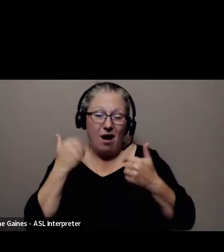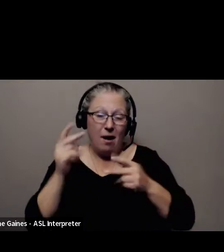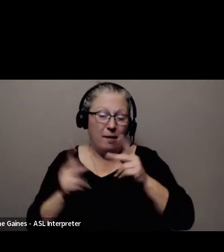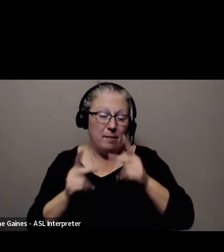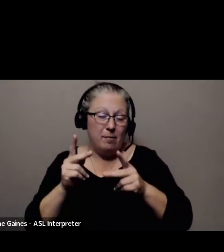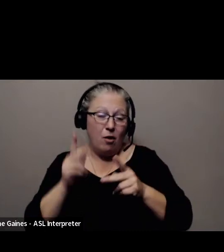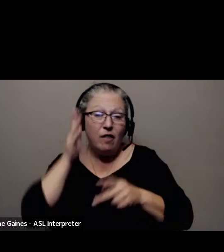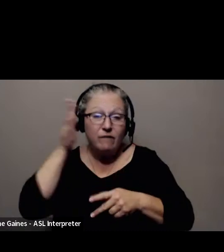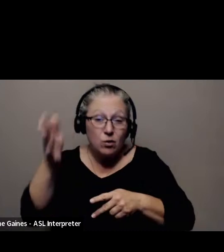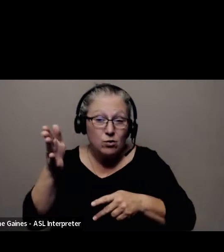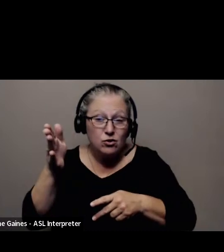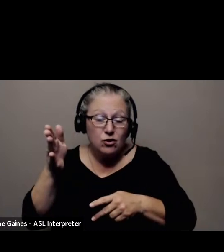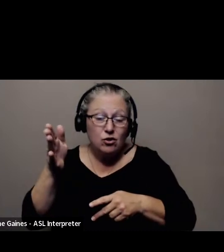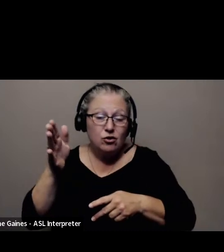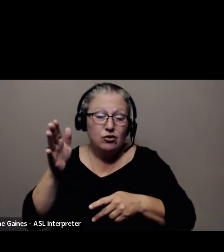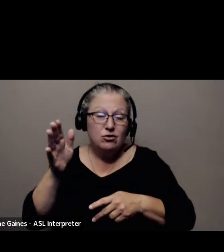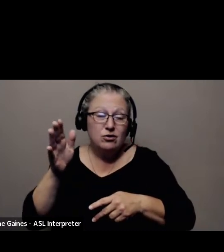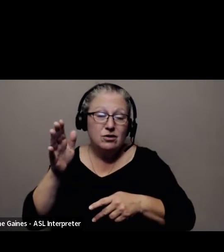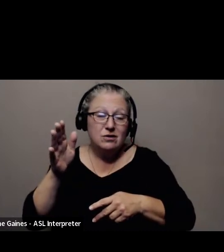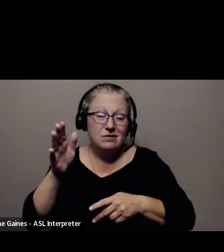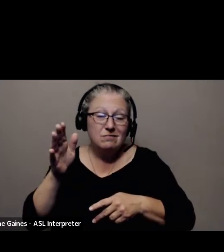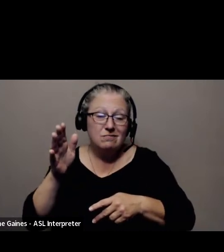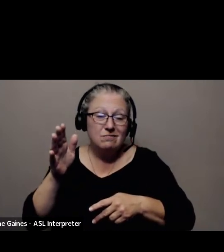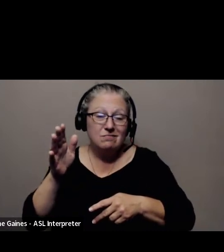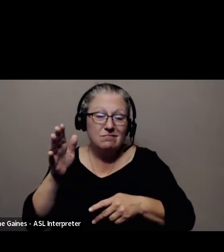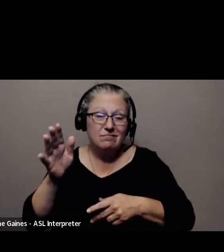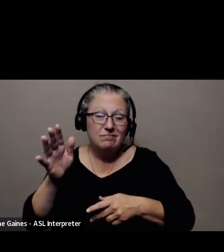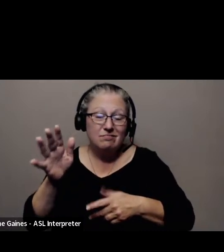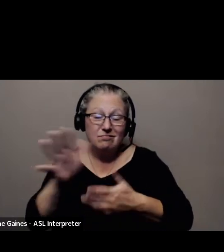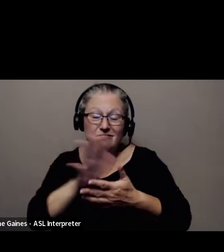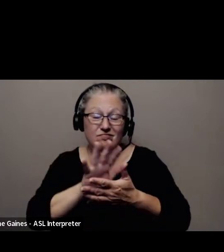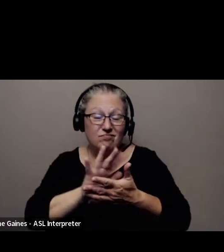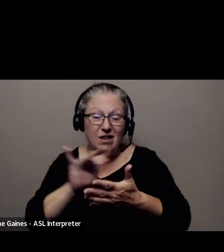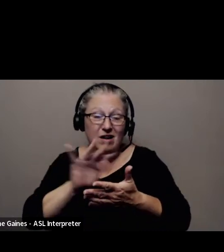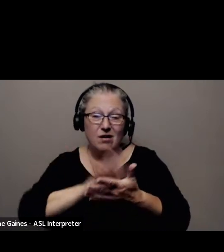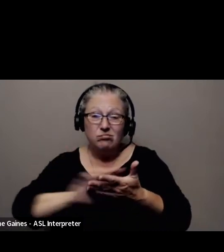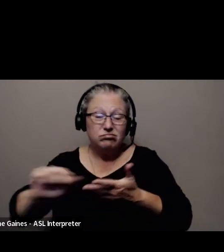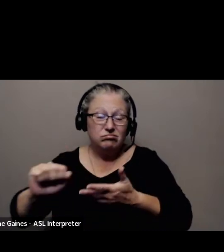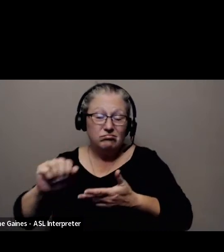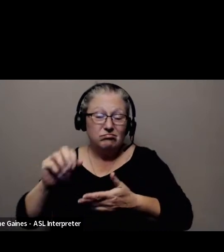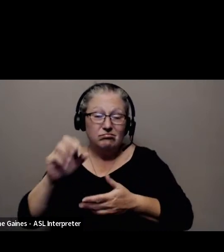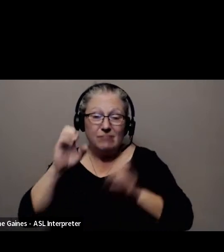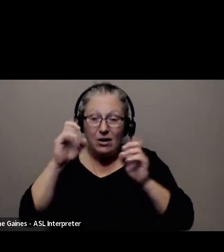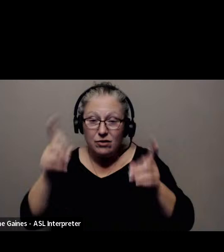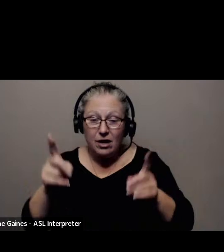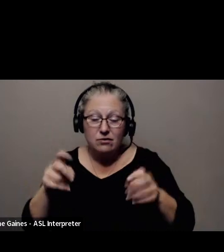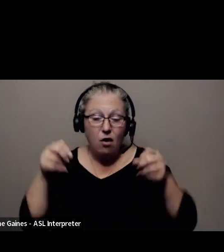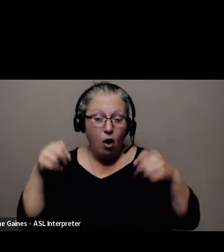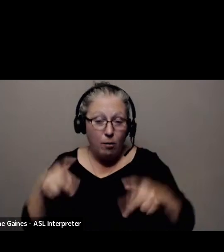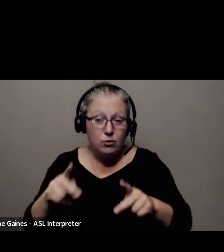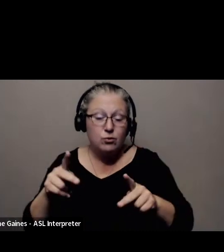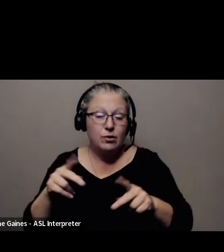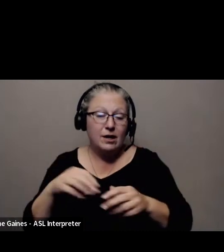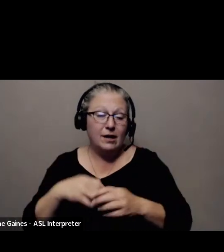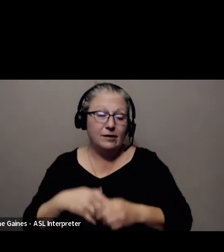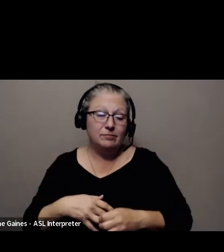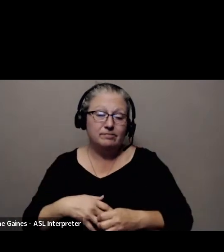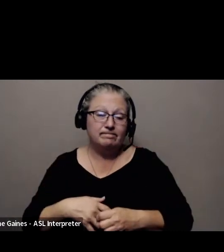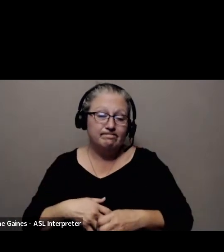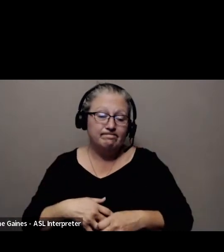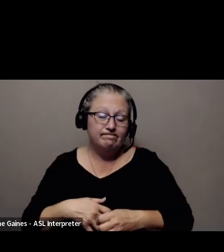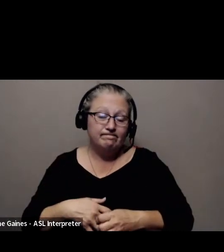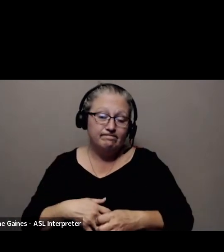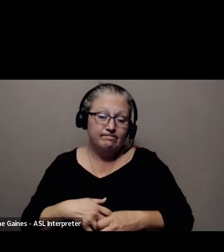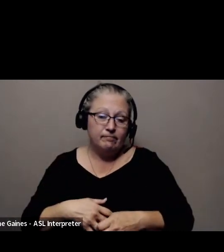their futures are just getting wiped out. Education, opportunity,